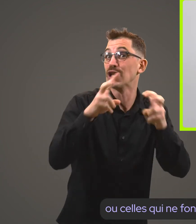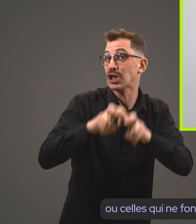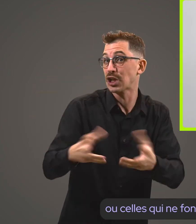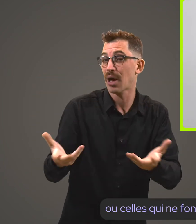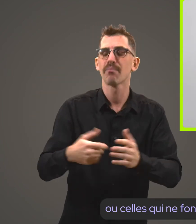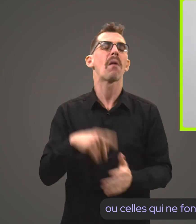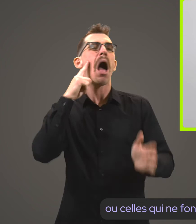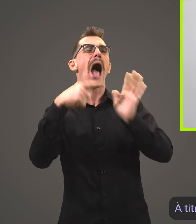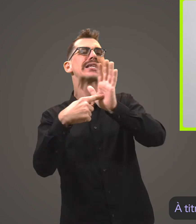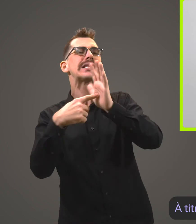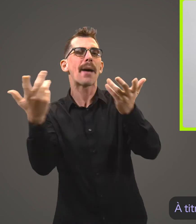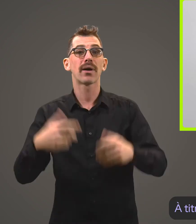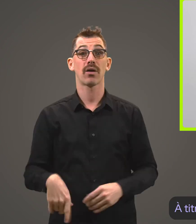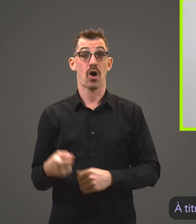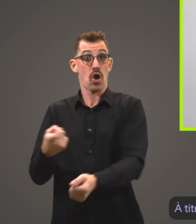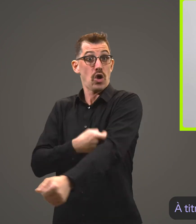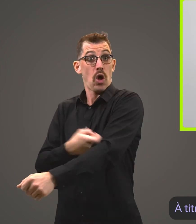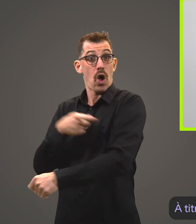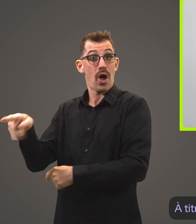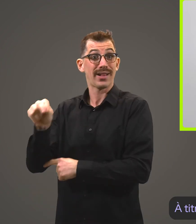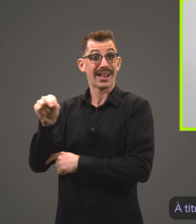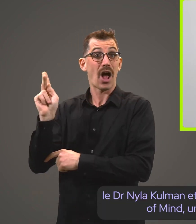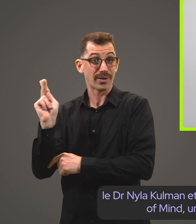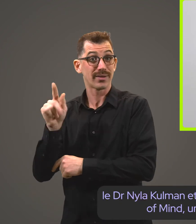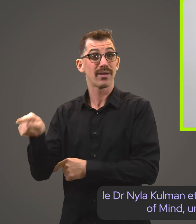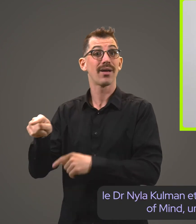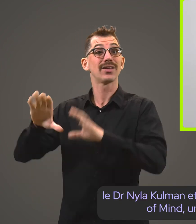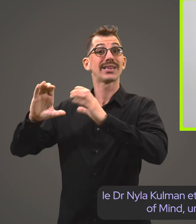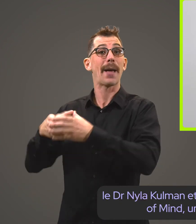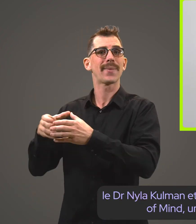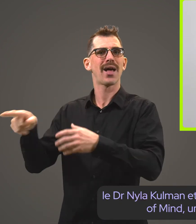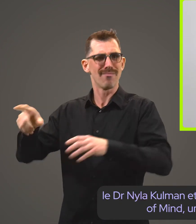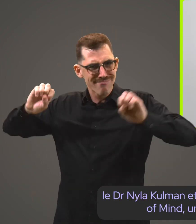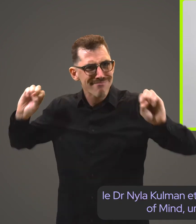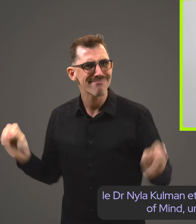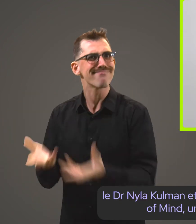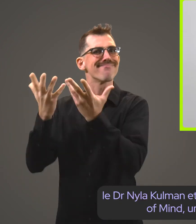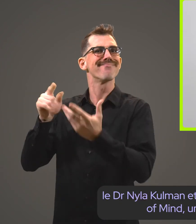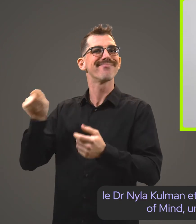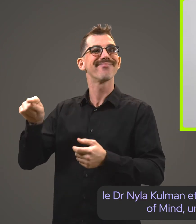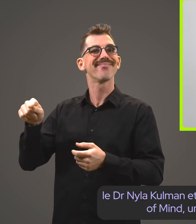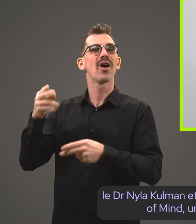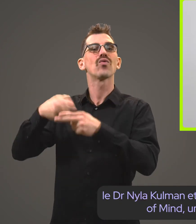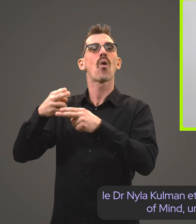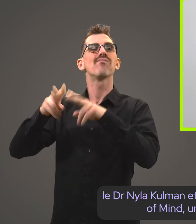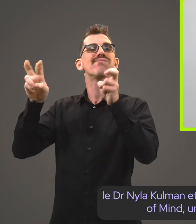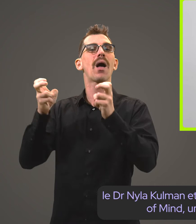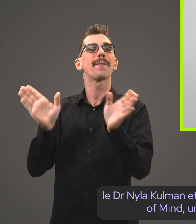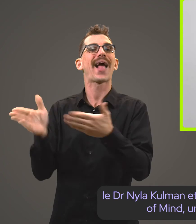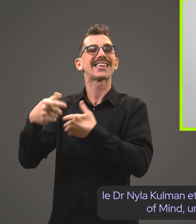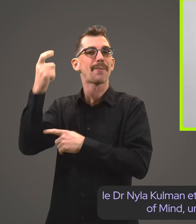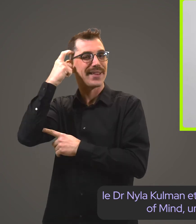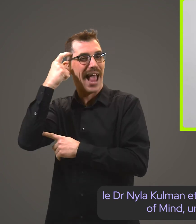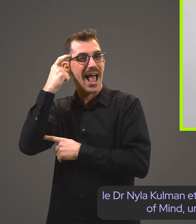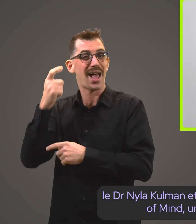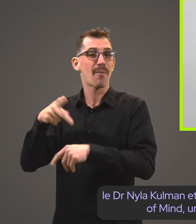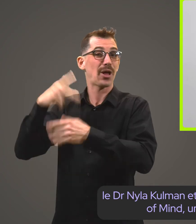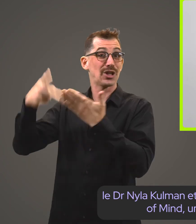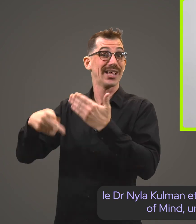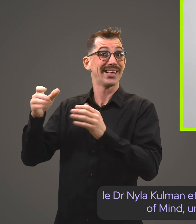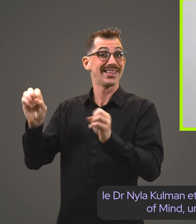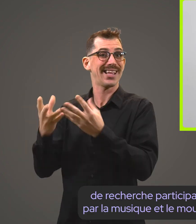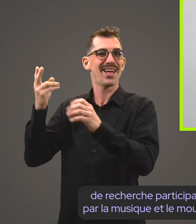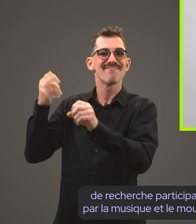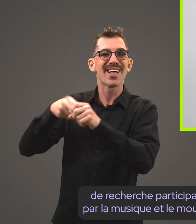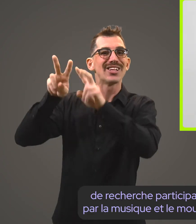non-research stakeholders. As an example, Dr. Nyla Kuhlman and her team launched Peace of Mind, a participatory